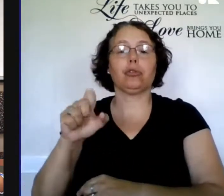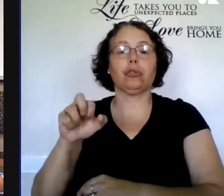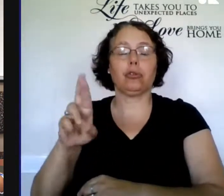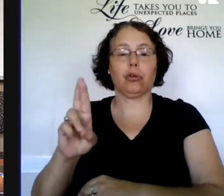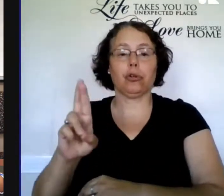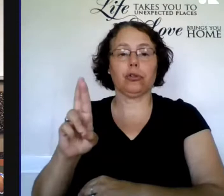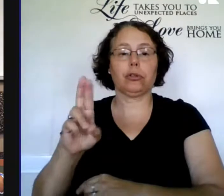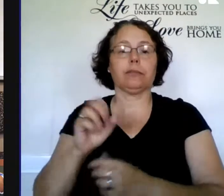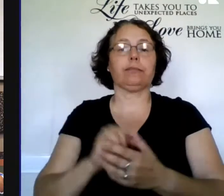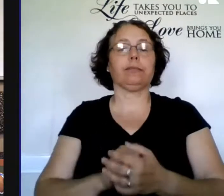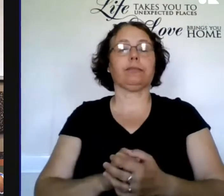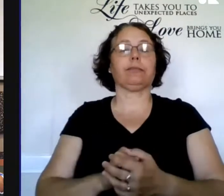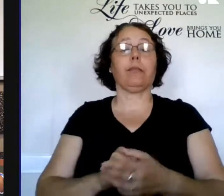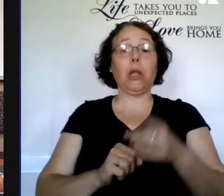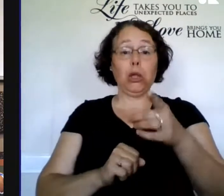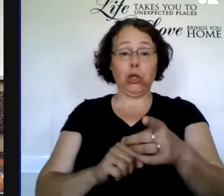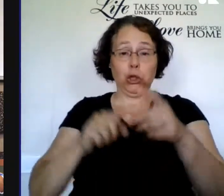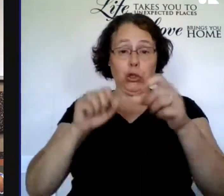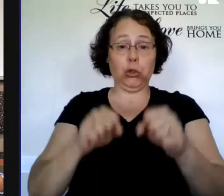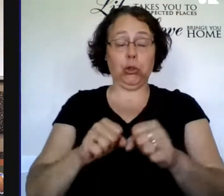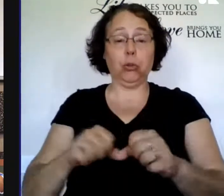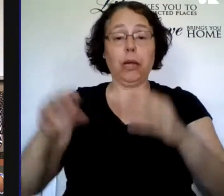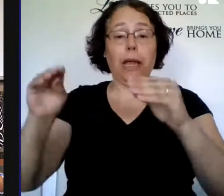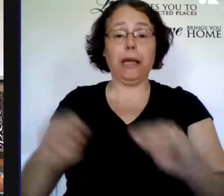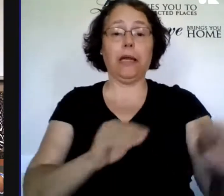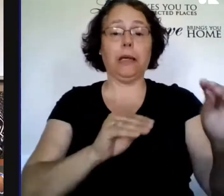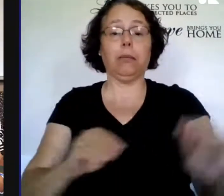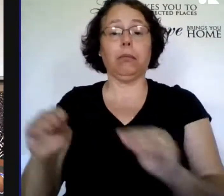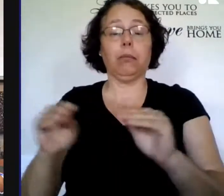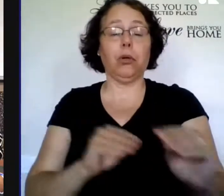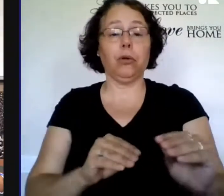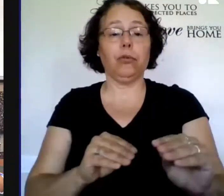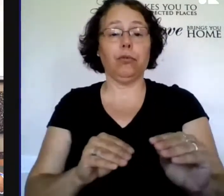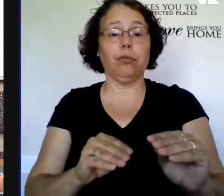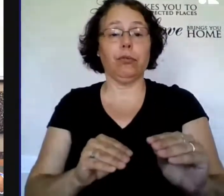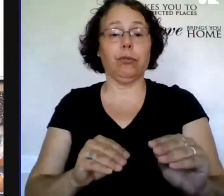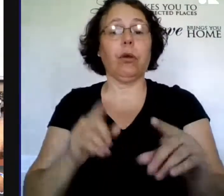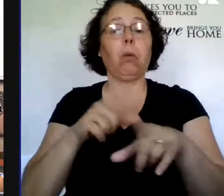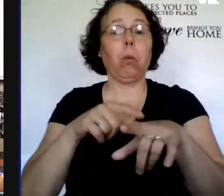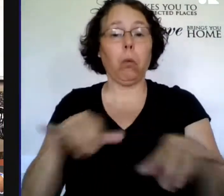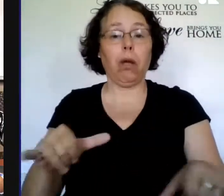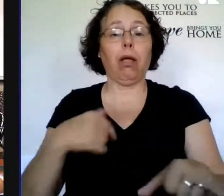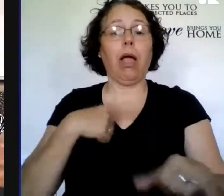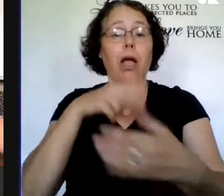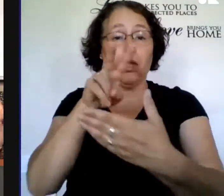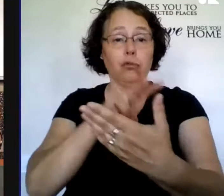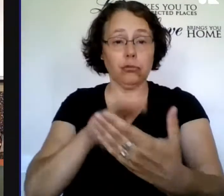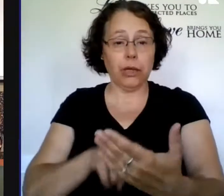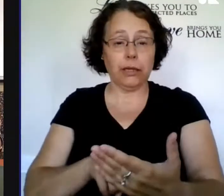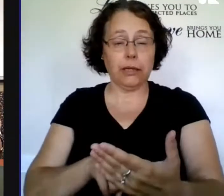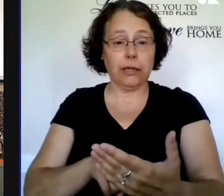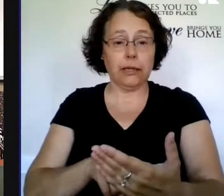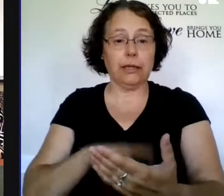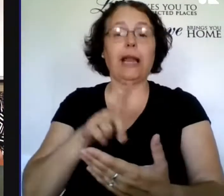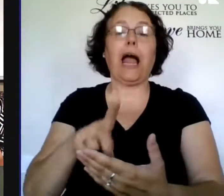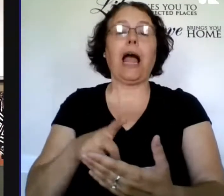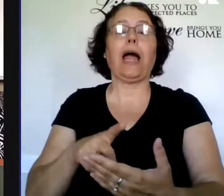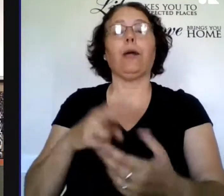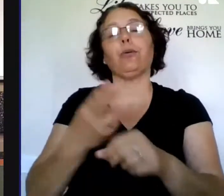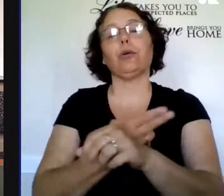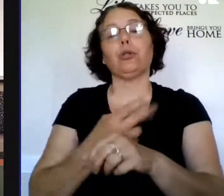You can do the movements to this story while I read the book and do it with my